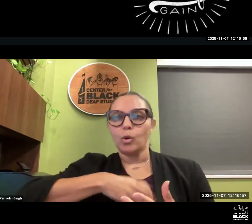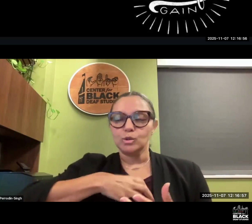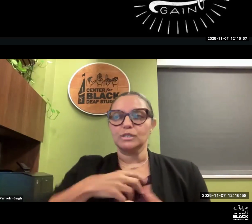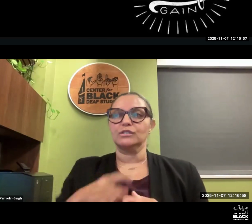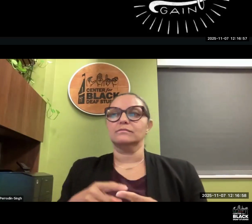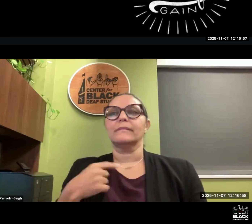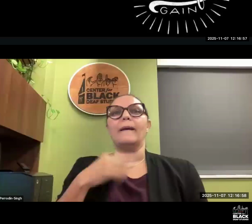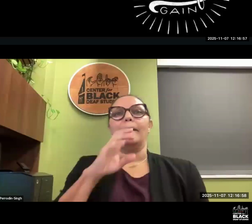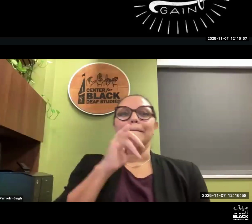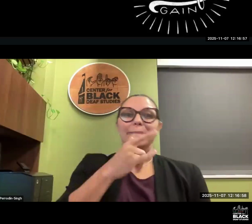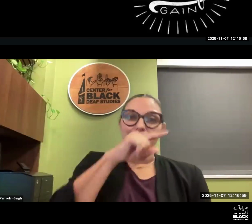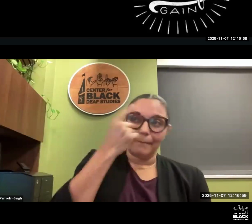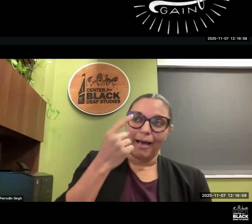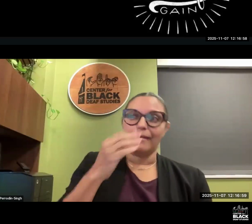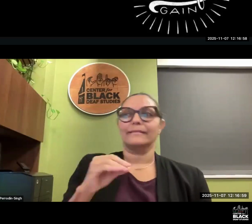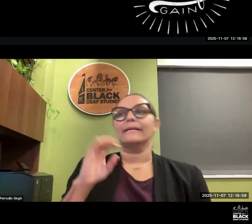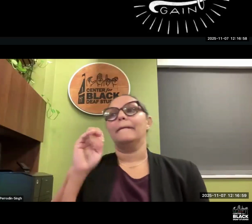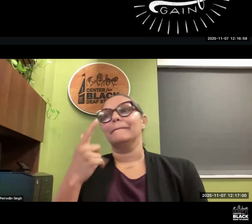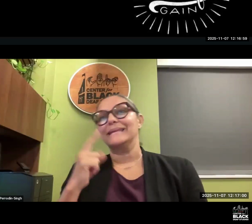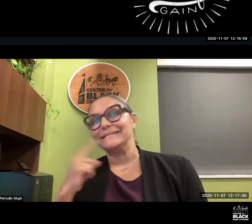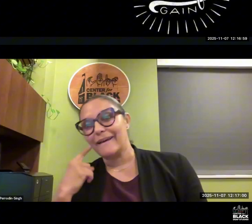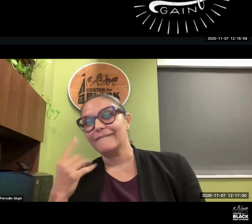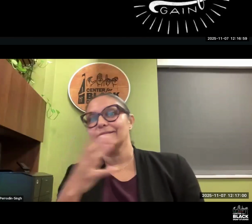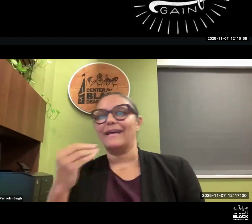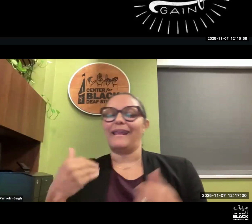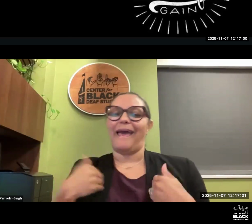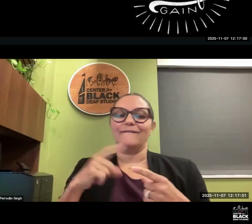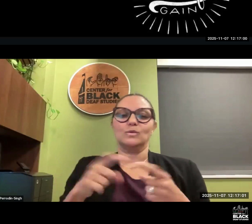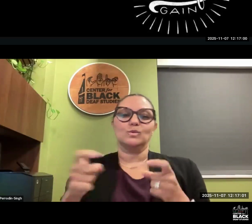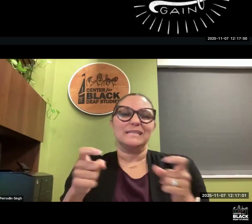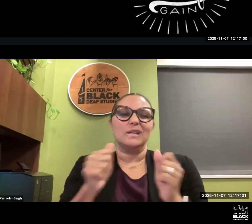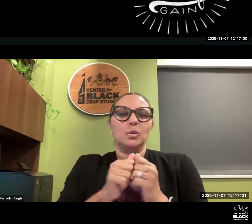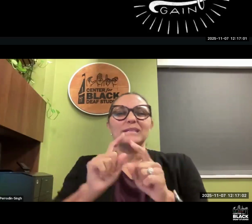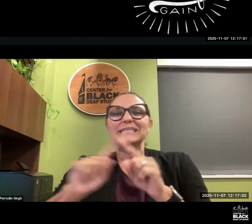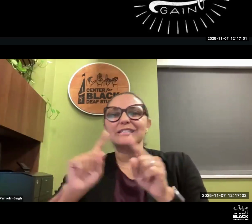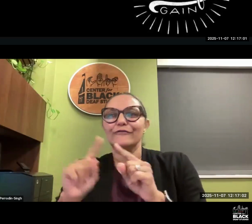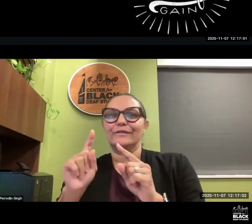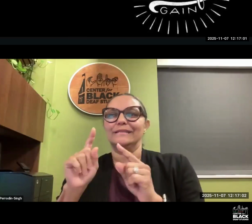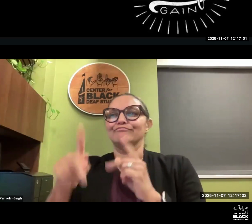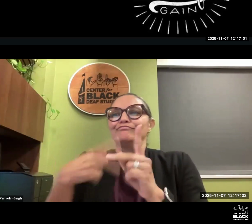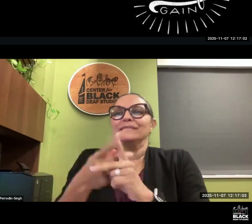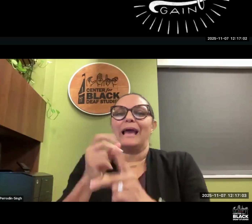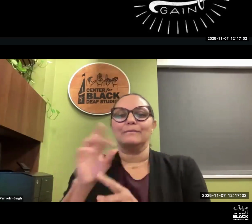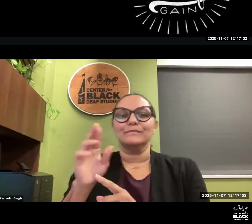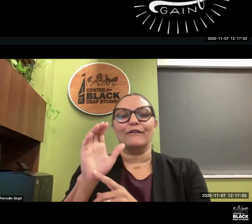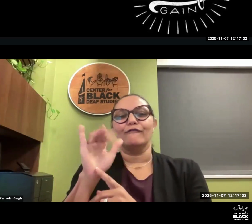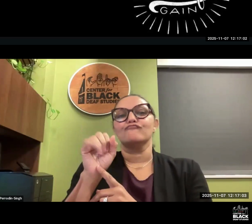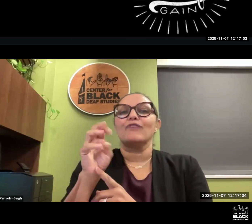deaf, my father was hearing, my father was hearing. I constantly had to code switch between those